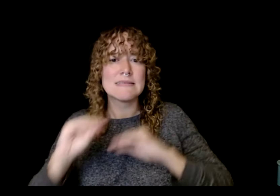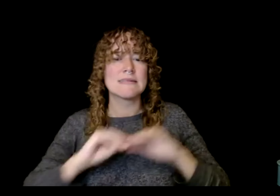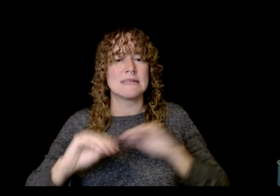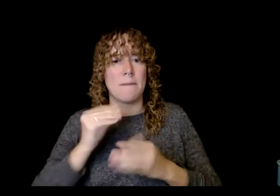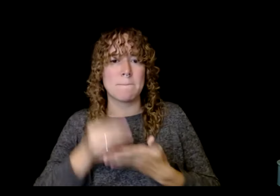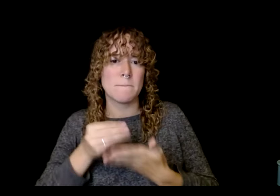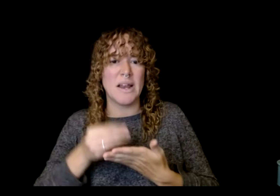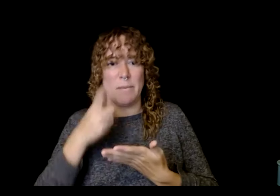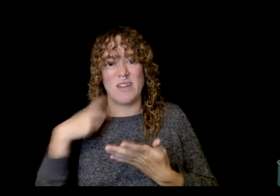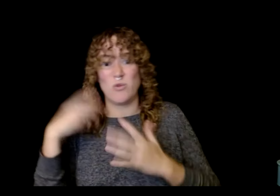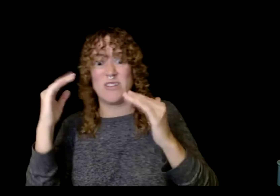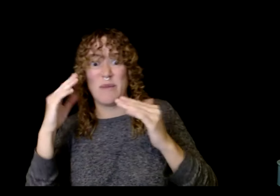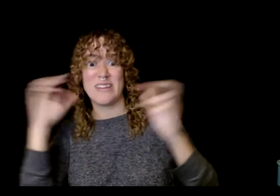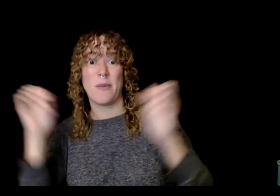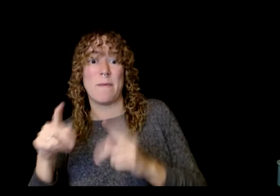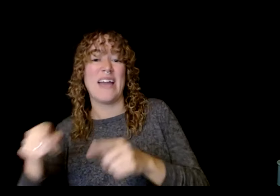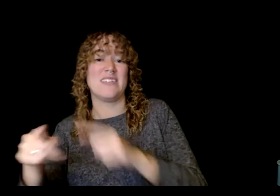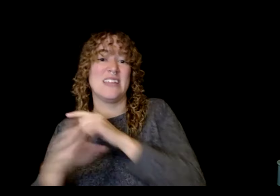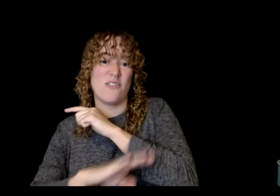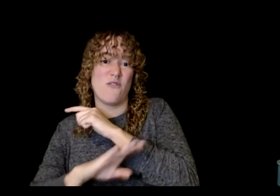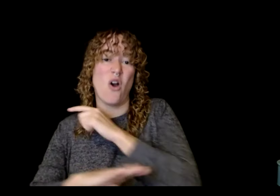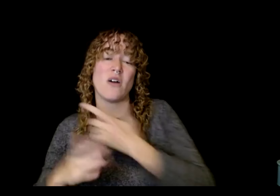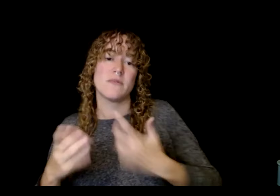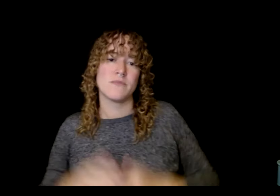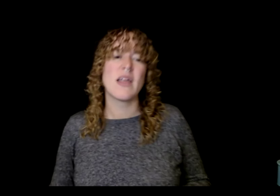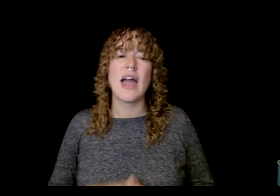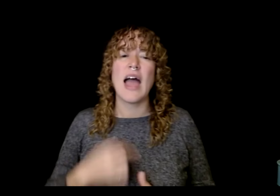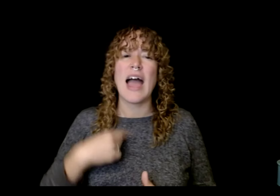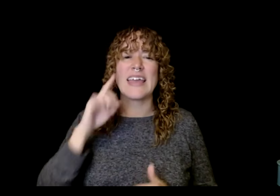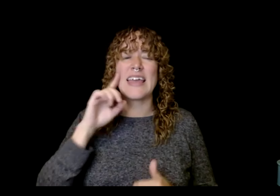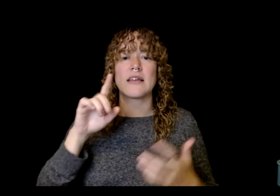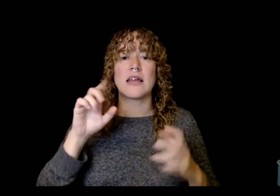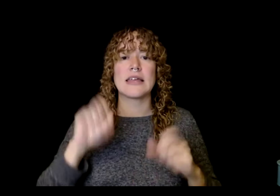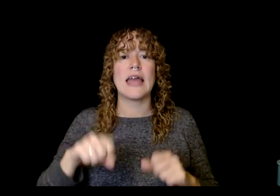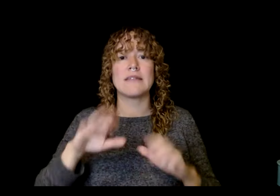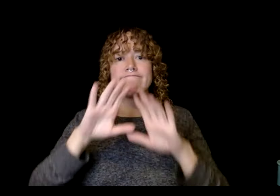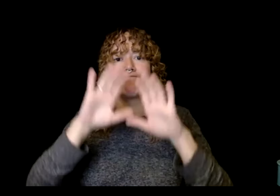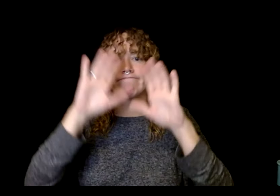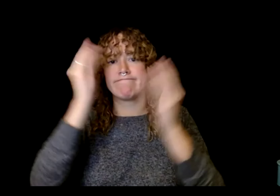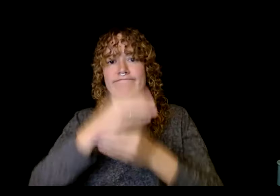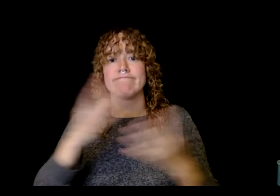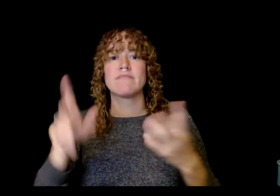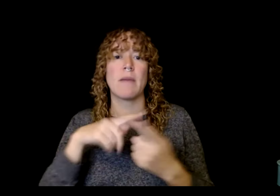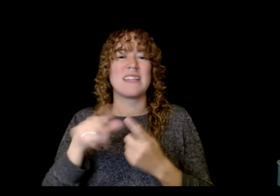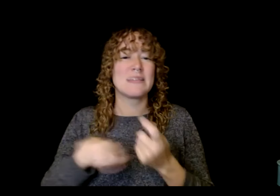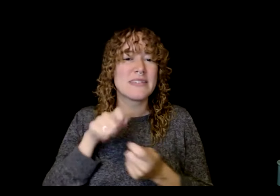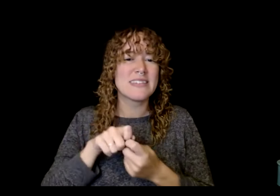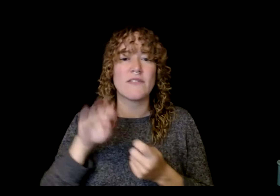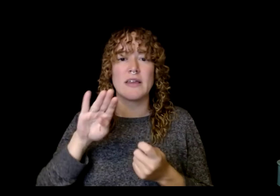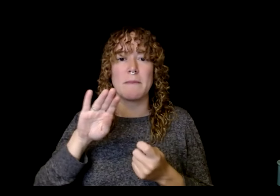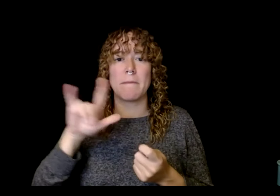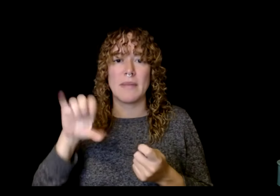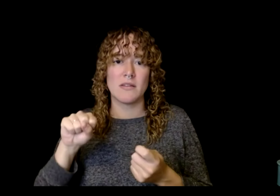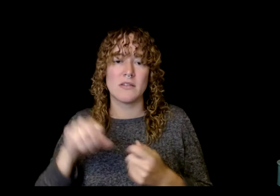And let me give you an overview of some specific bills that we are tracking this session, unless you